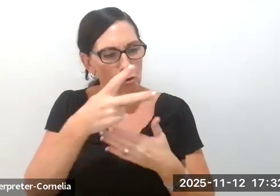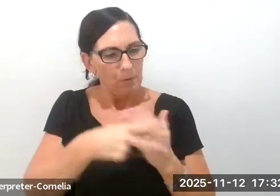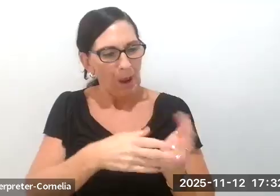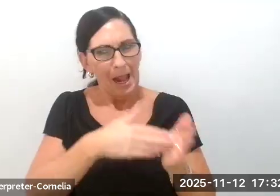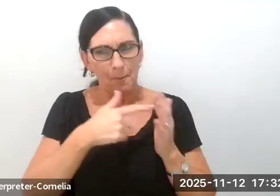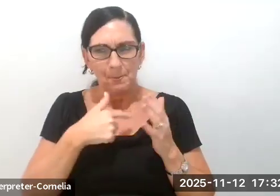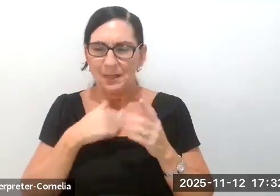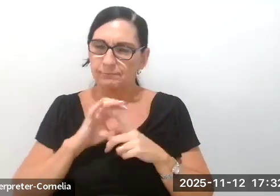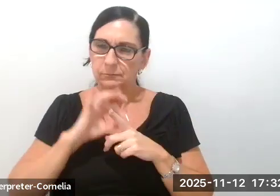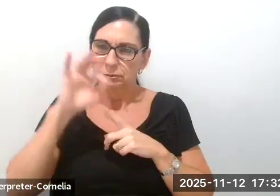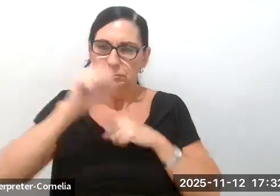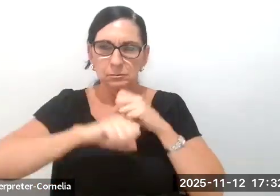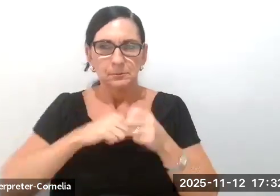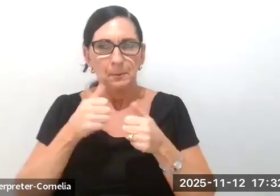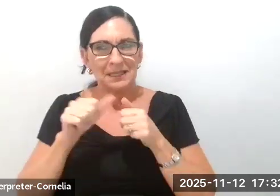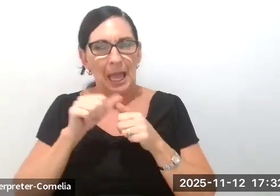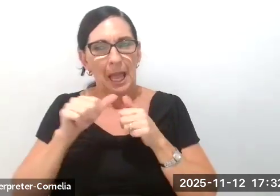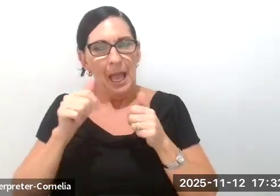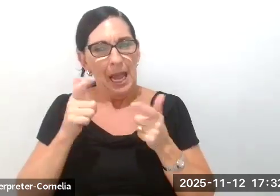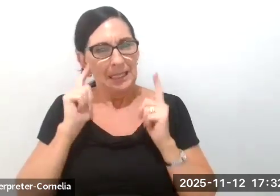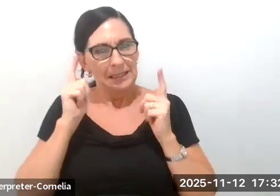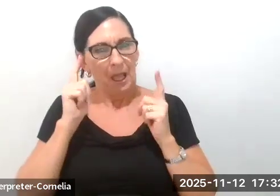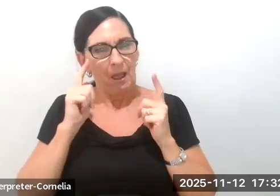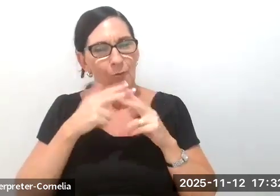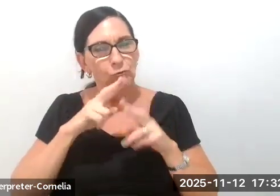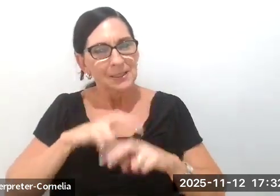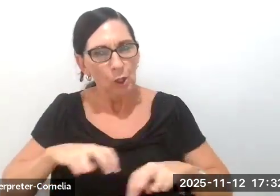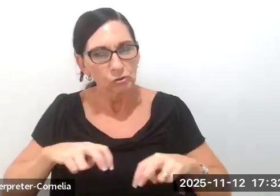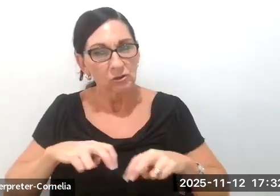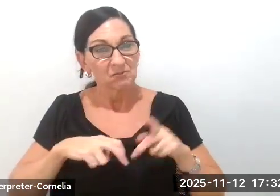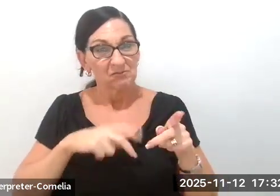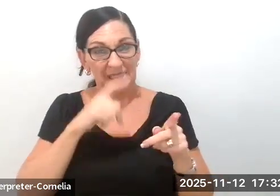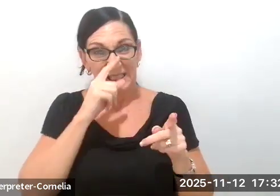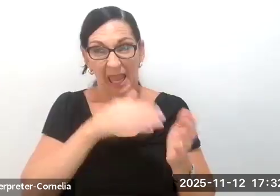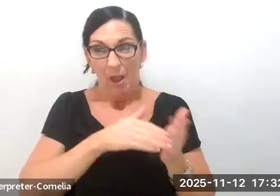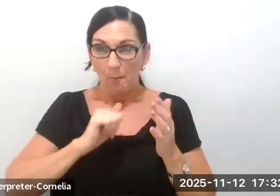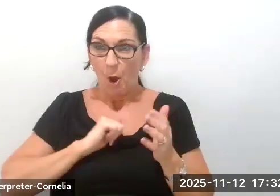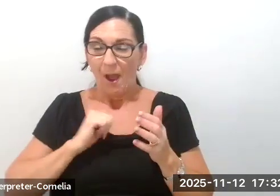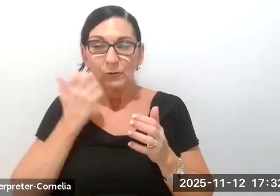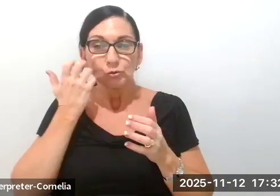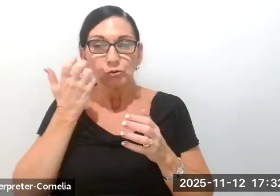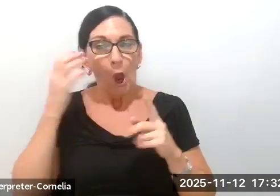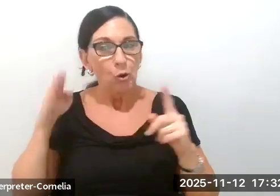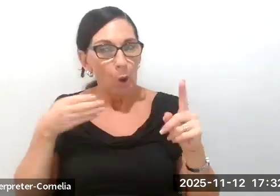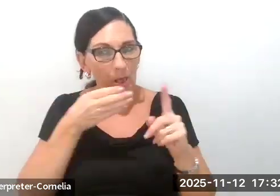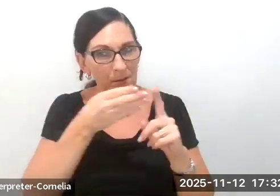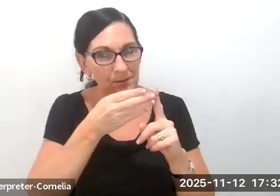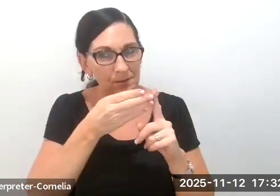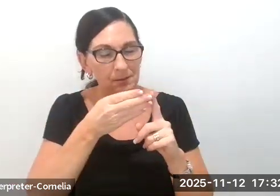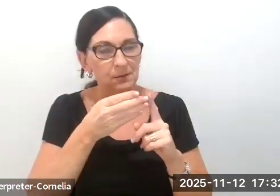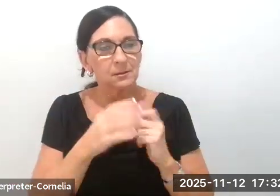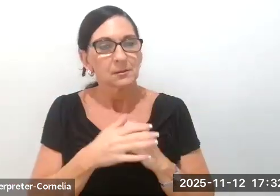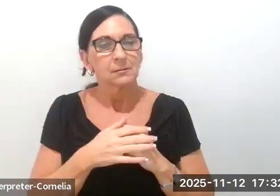in research and how these skills might support your future career goals. And show how you